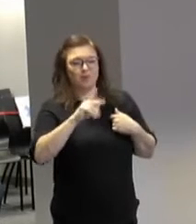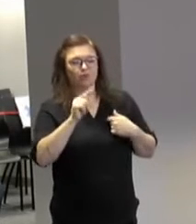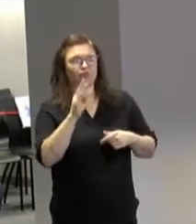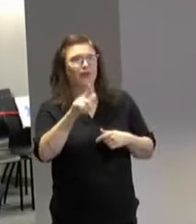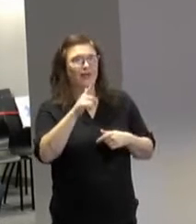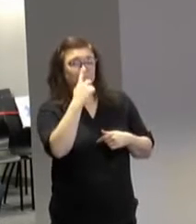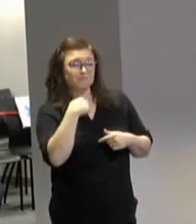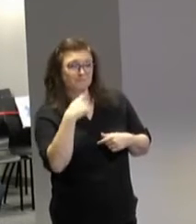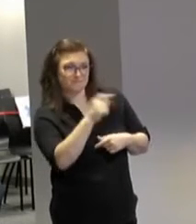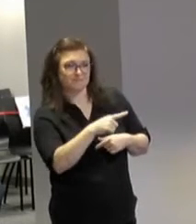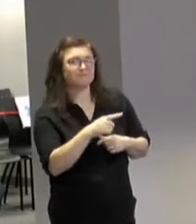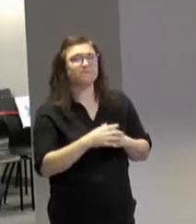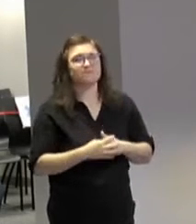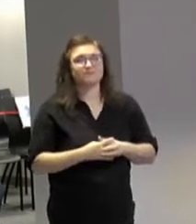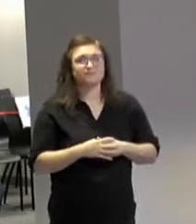Rickman, is the